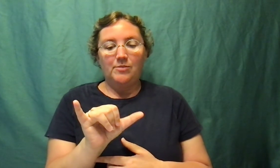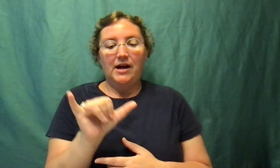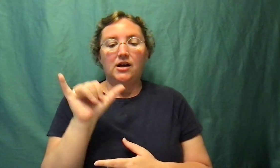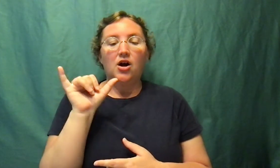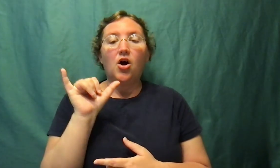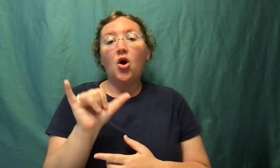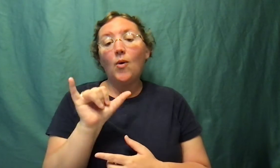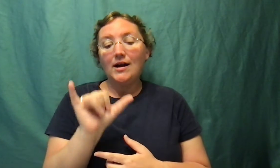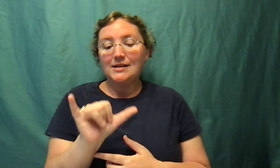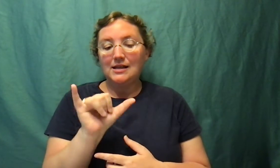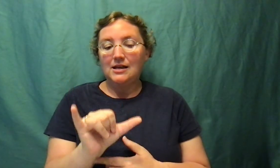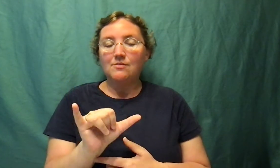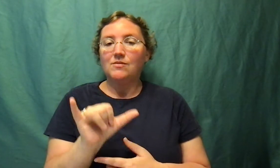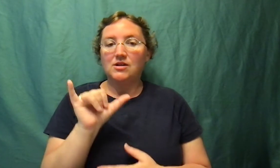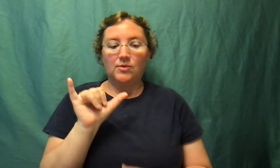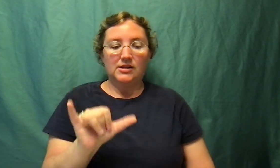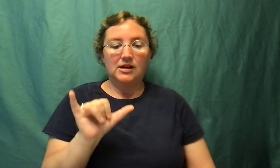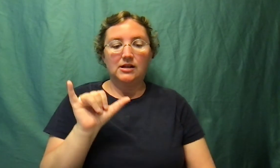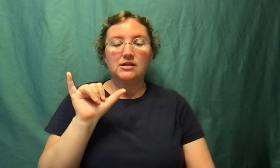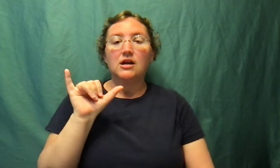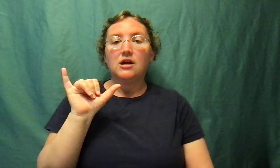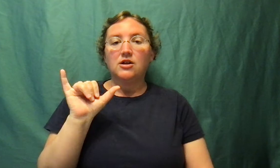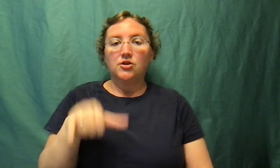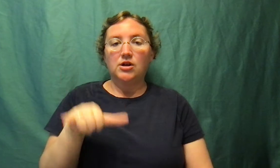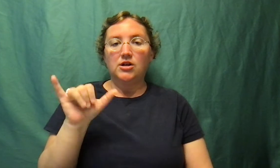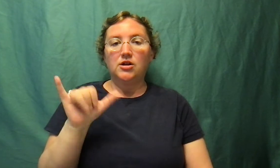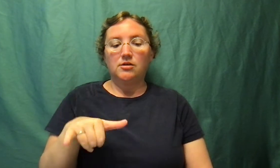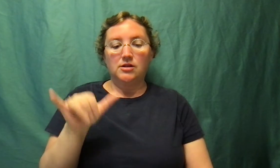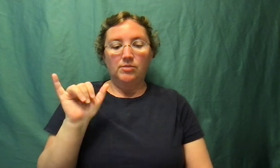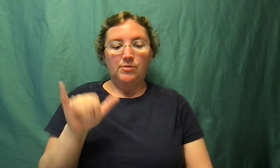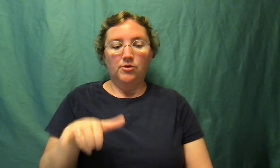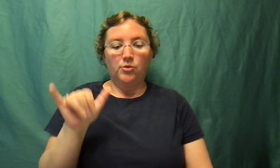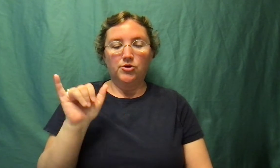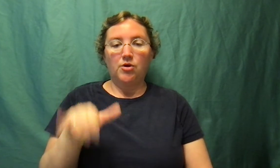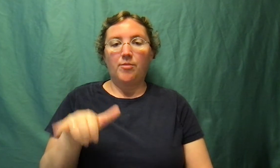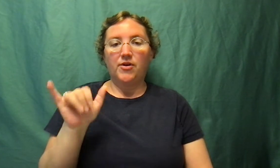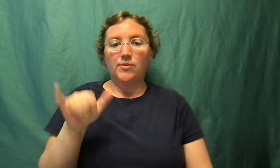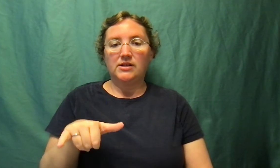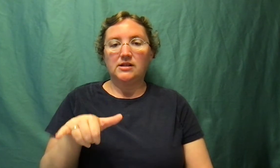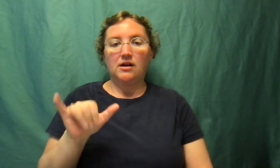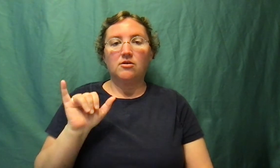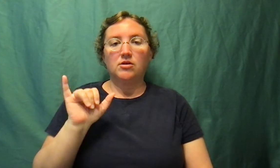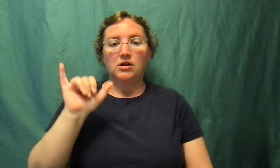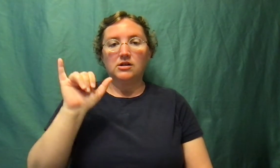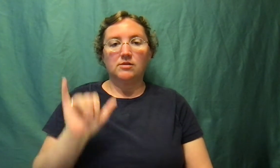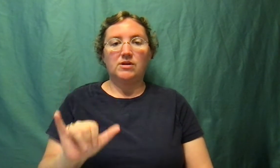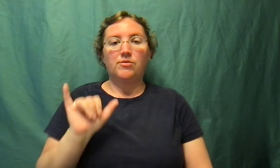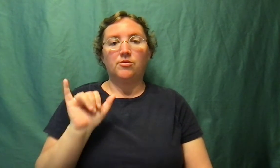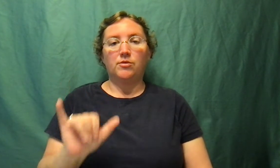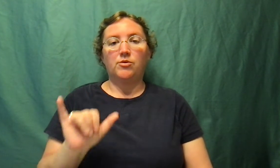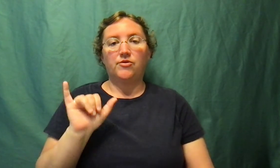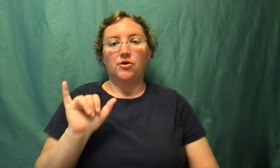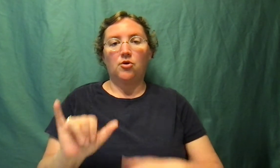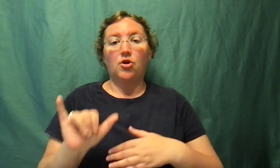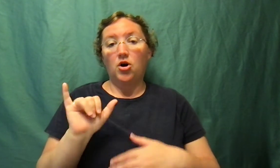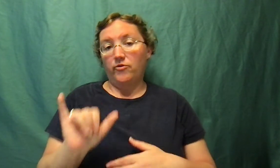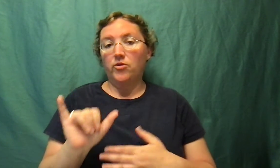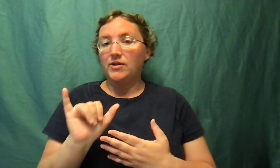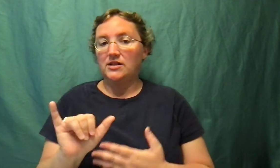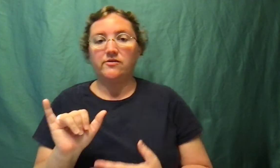feedback. OIC is a way to sign this. Some people will drop their wrist down. Some people will move their whole arm forward. That's the